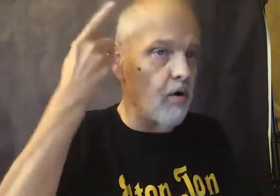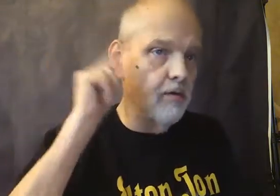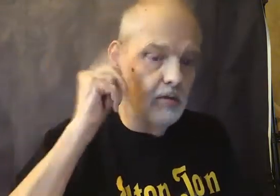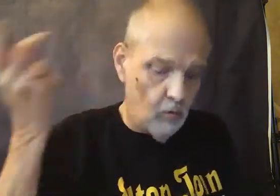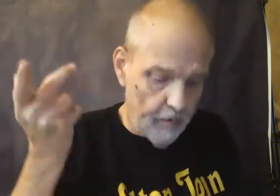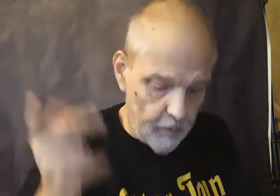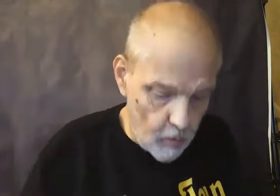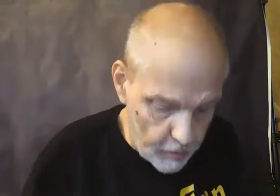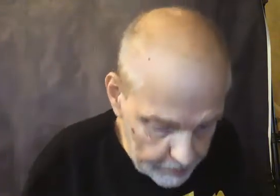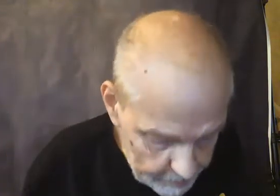wherever you hurt.